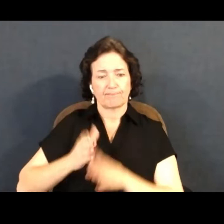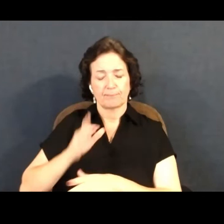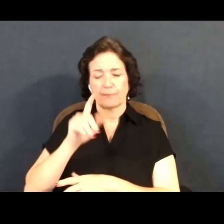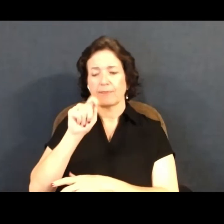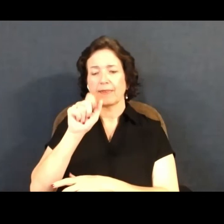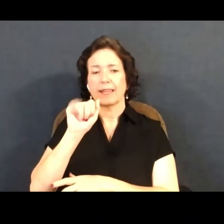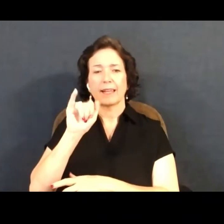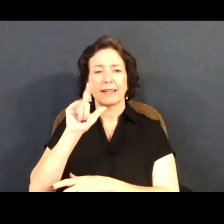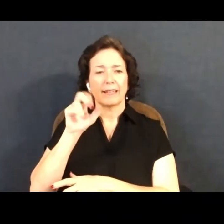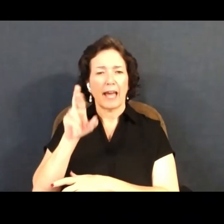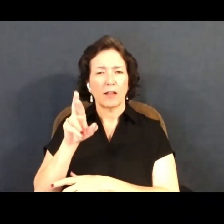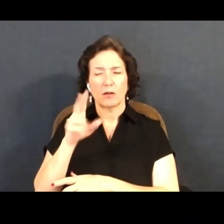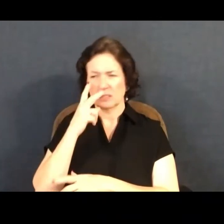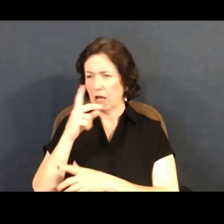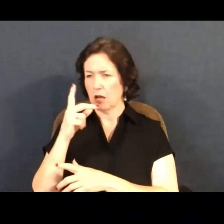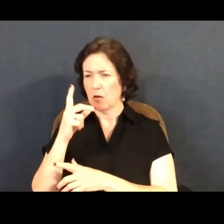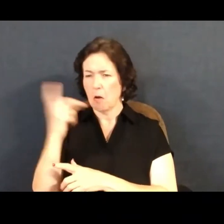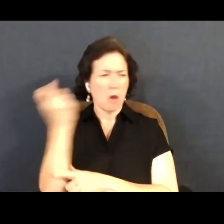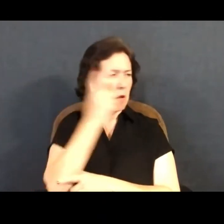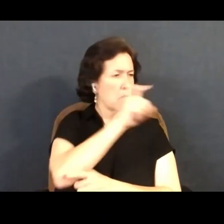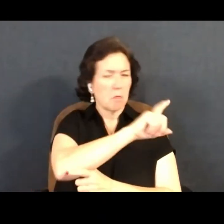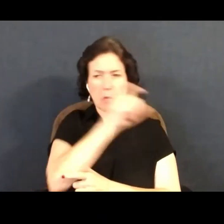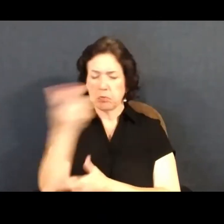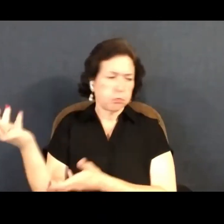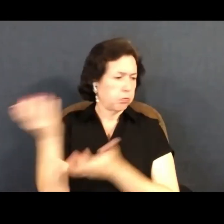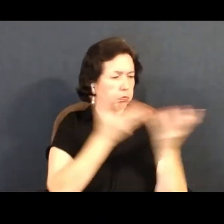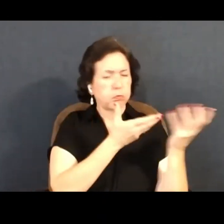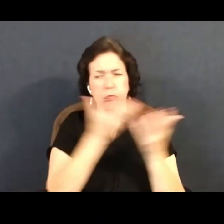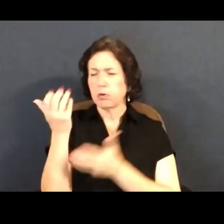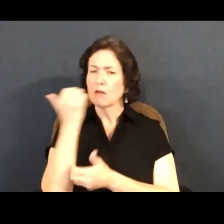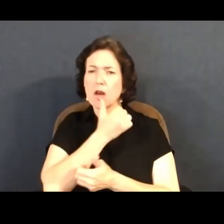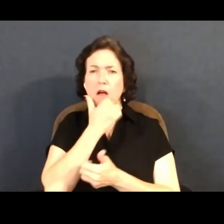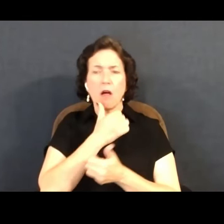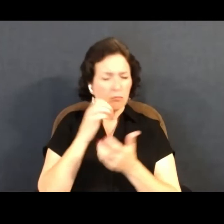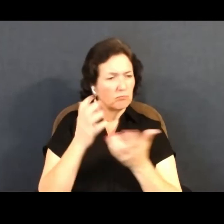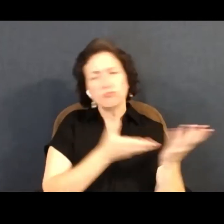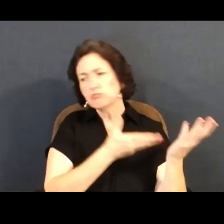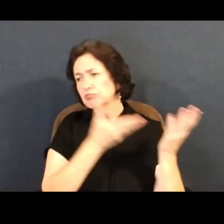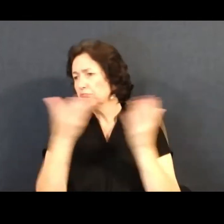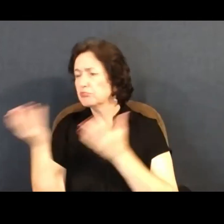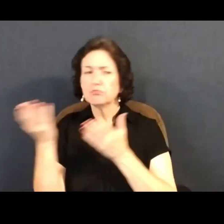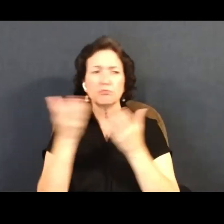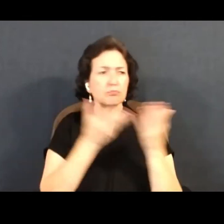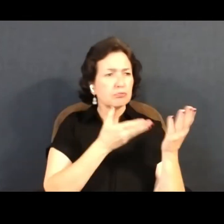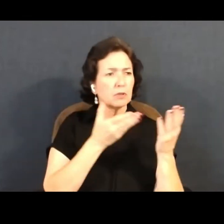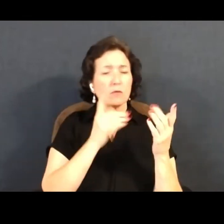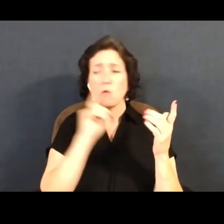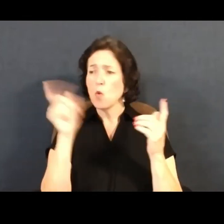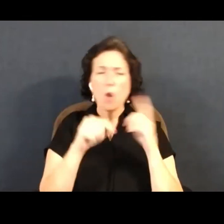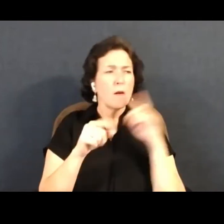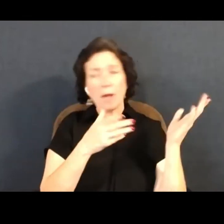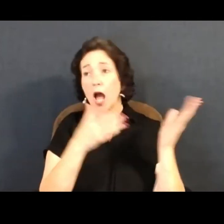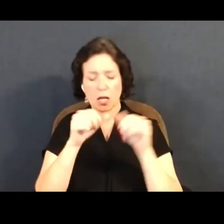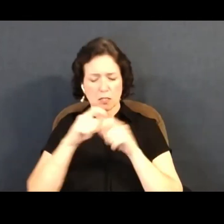was scurrying backwards and forwards with bolts of cloth and then running backwards and forwards with orders and tape